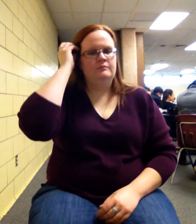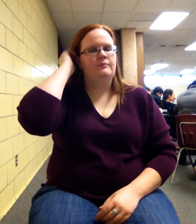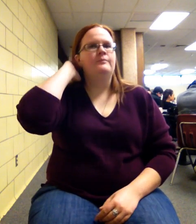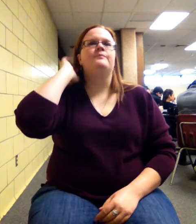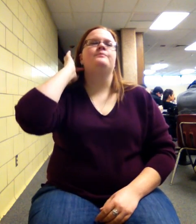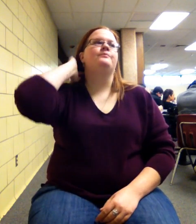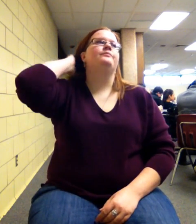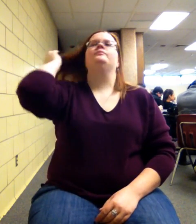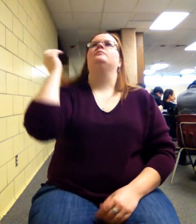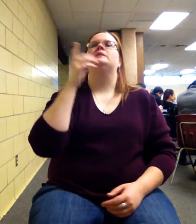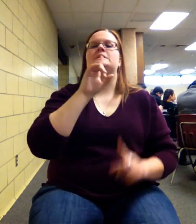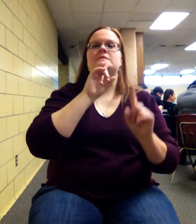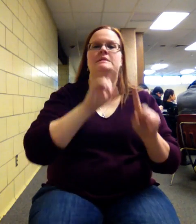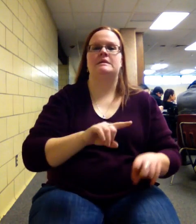give you the answer. The answer was,